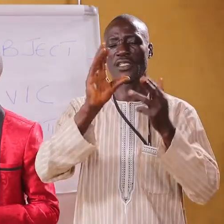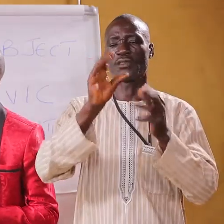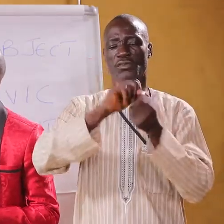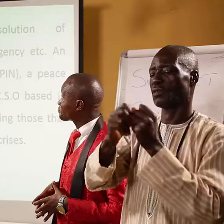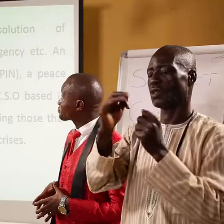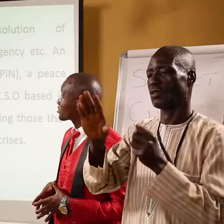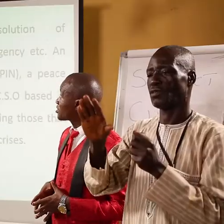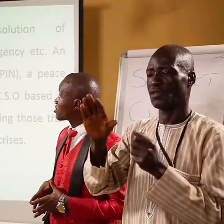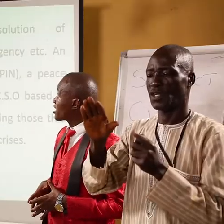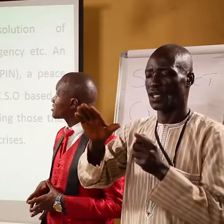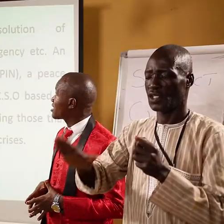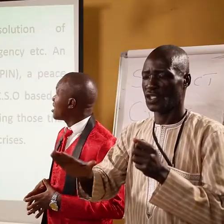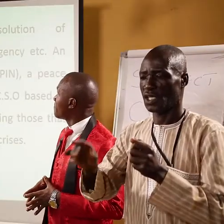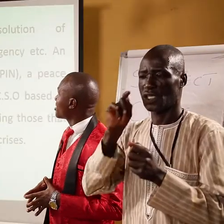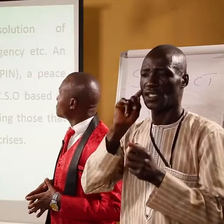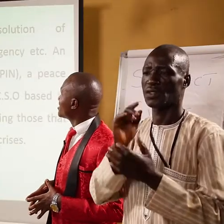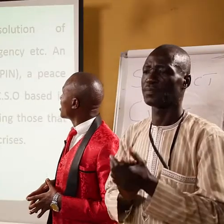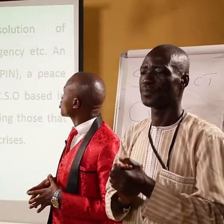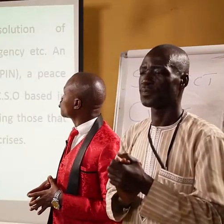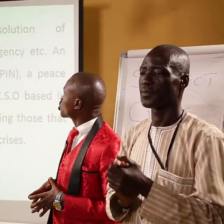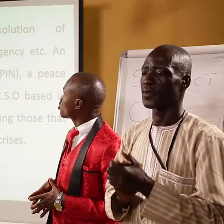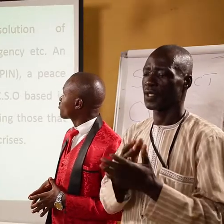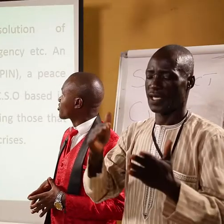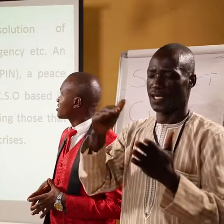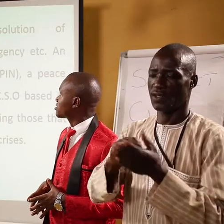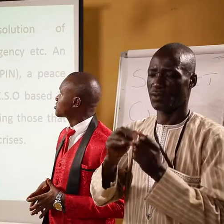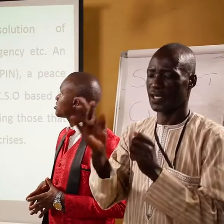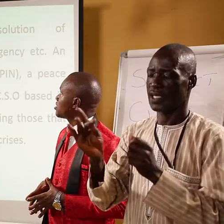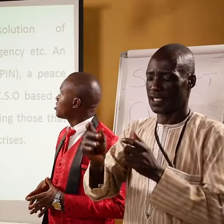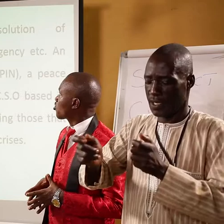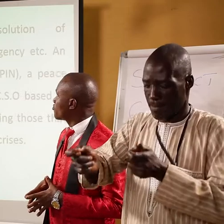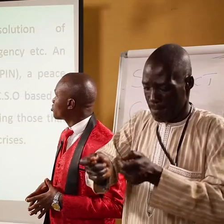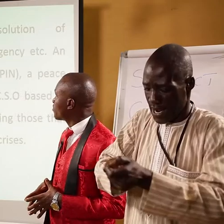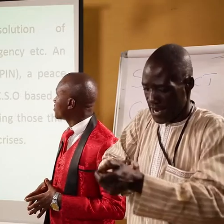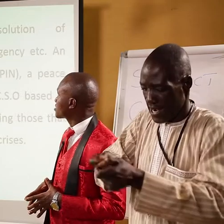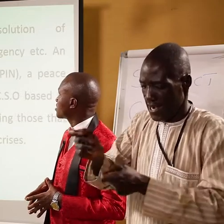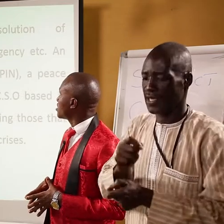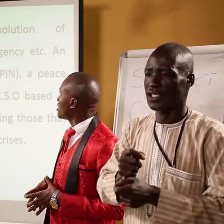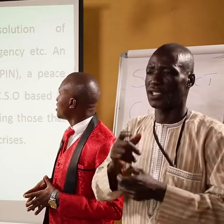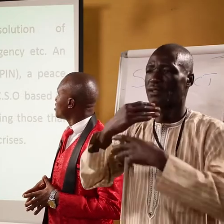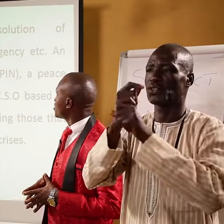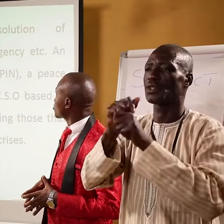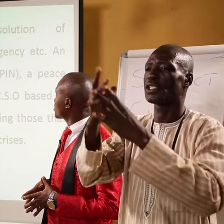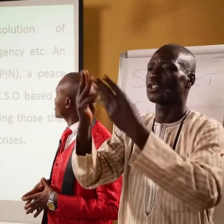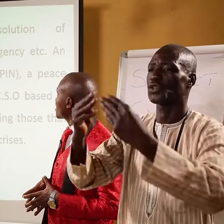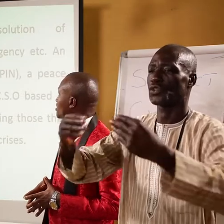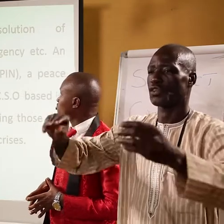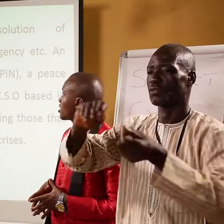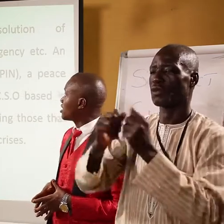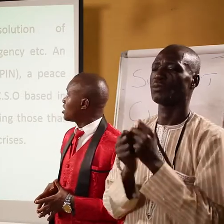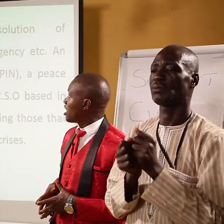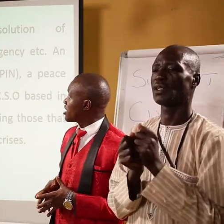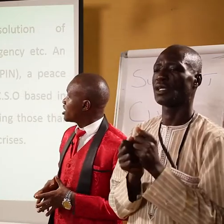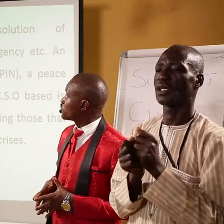rape. Number 8, management and resolution of crisis, communal conflicts, insurgency,